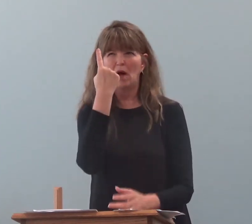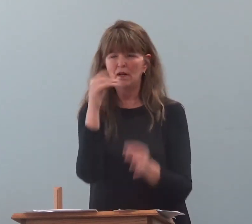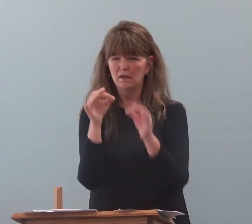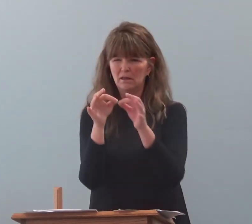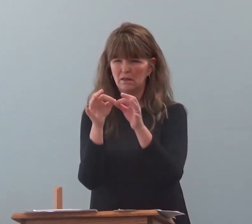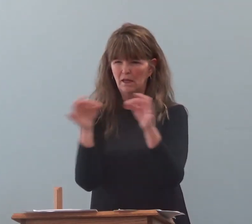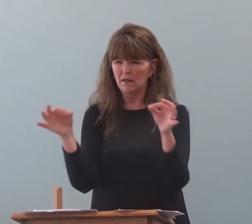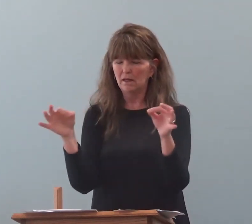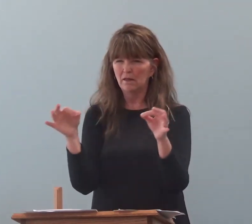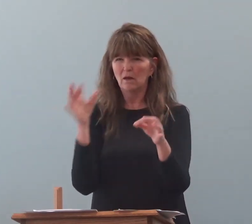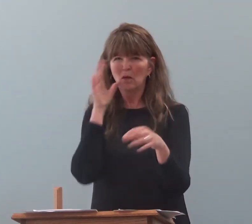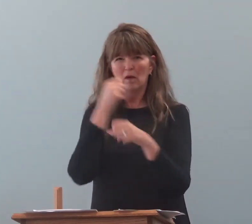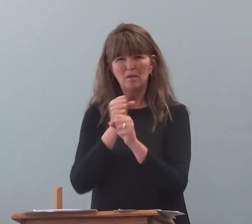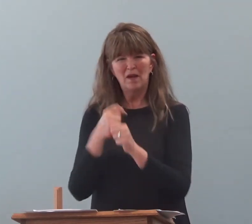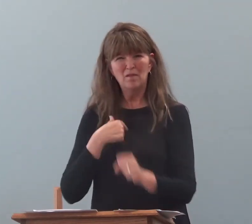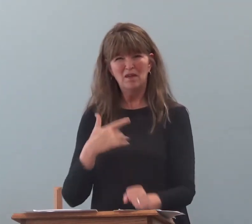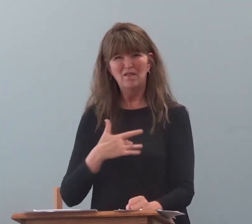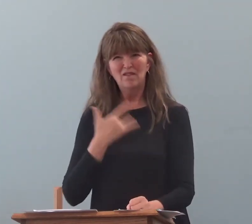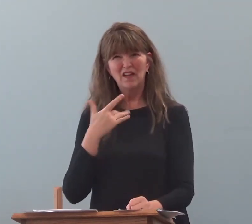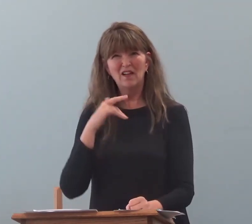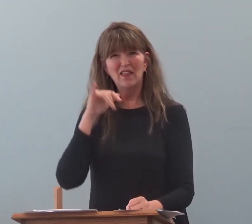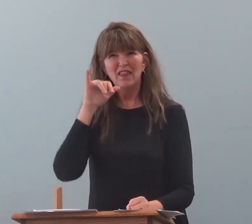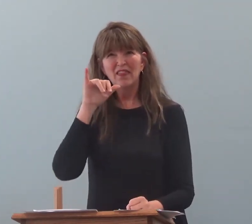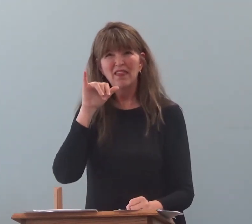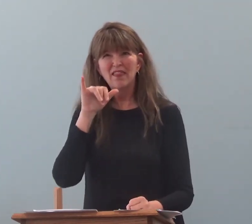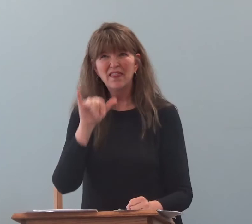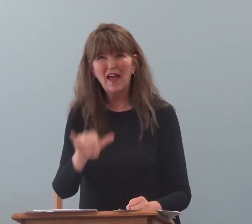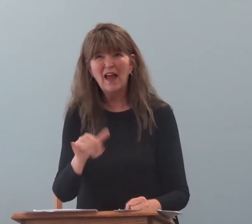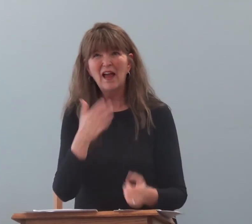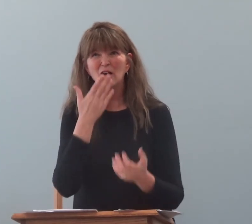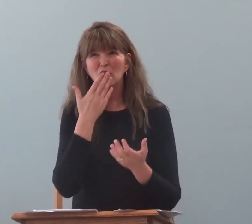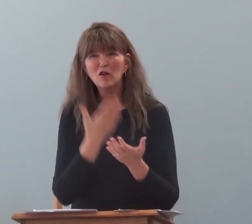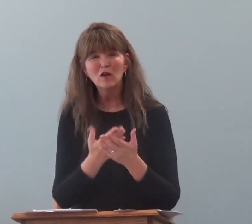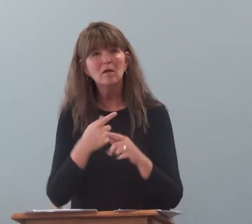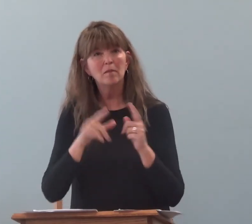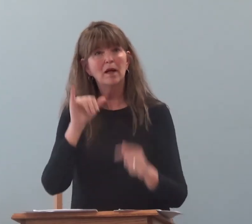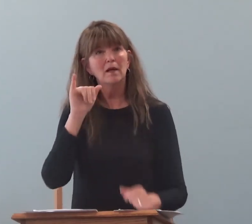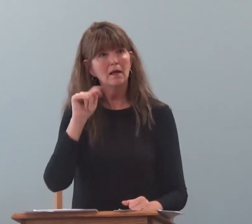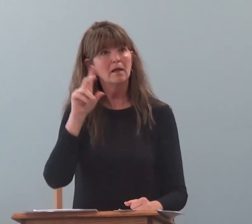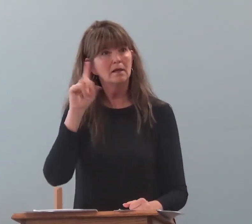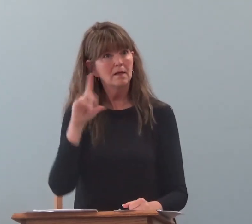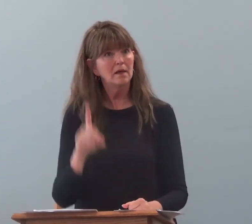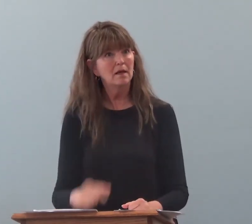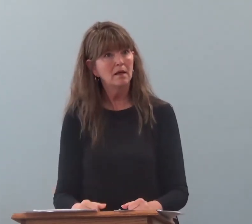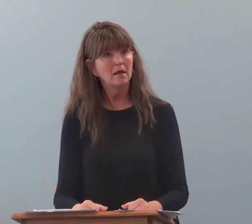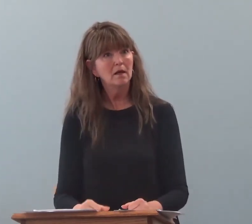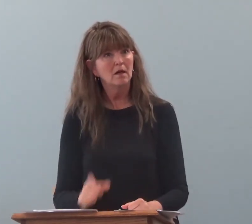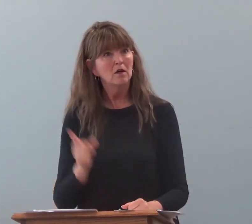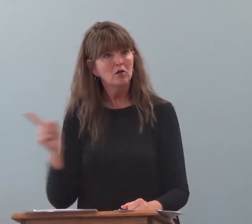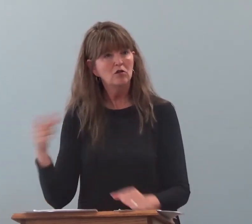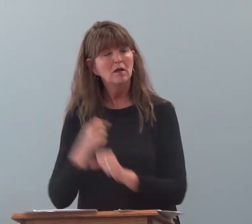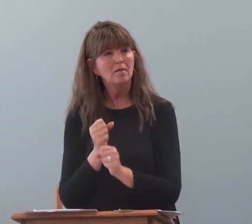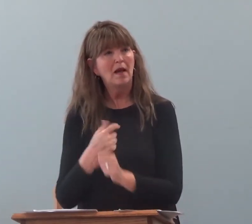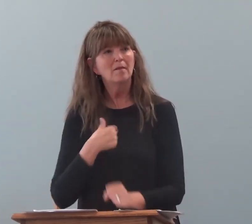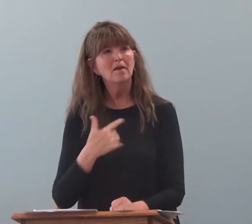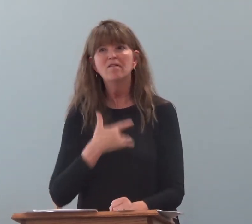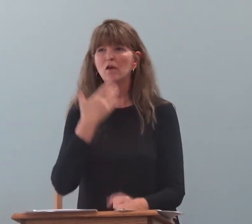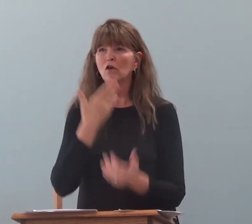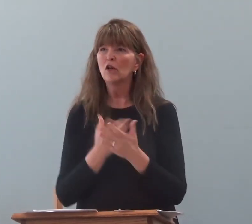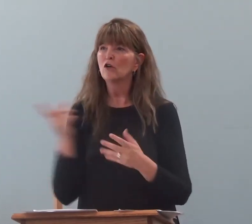But who would know that even one little statement like that could make me feel so good? But it did. It